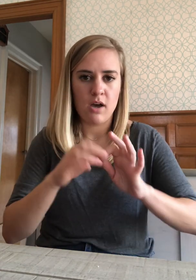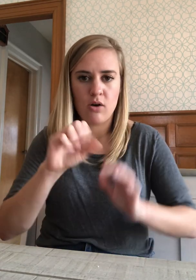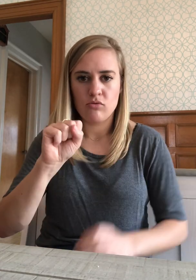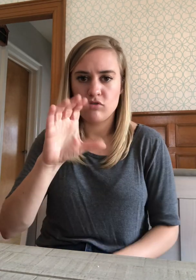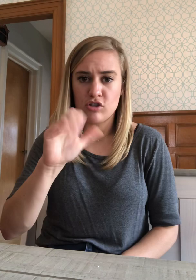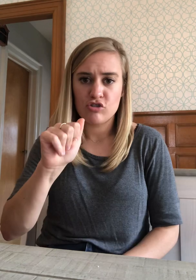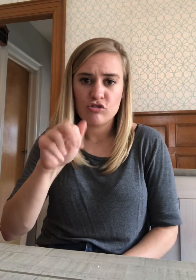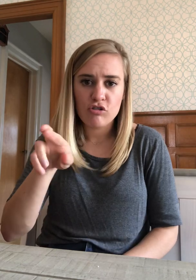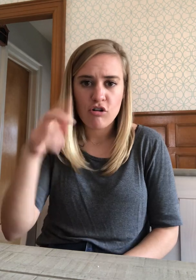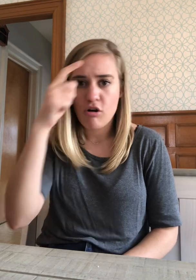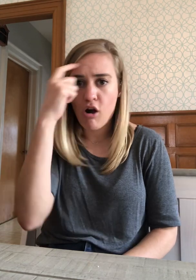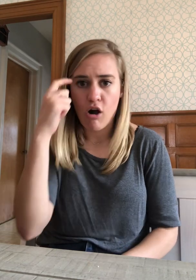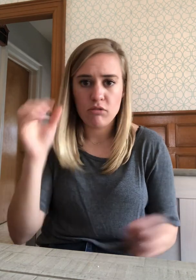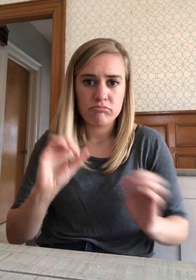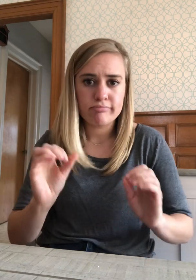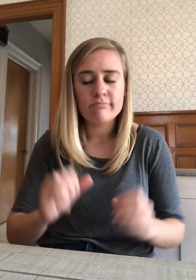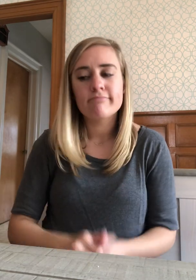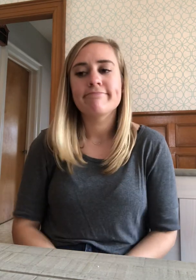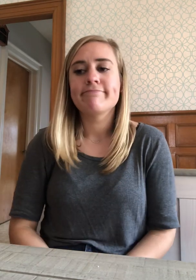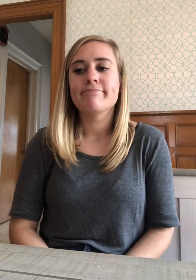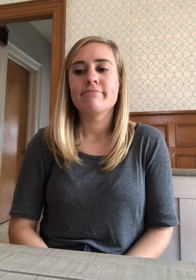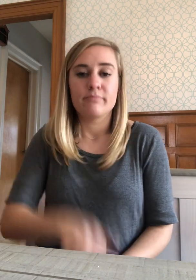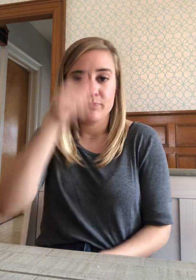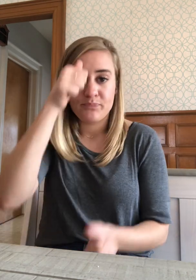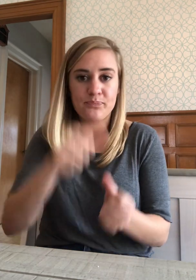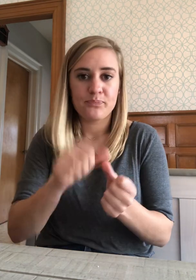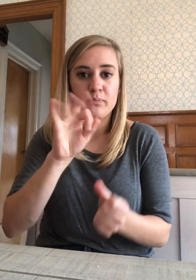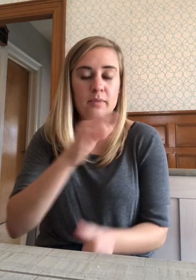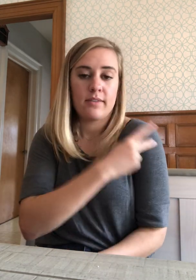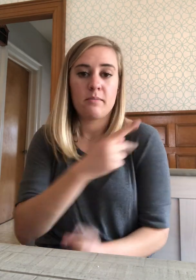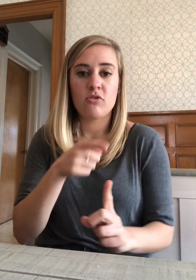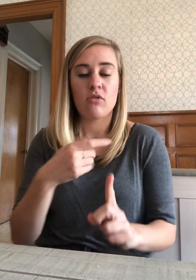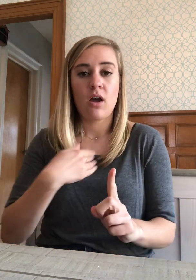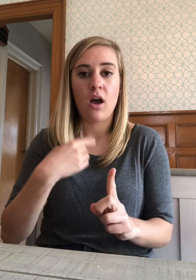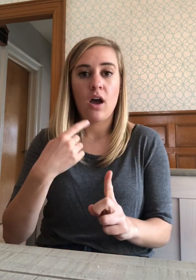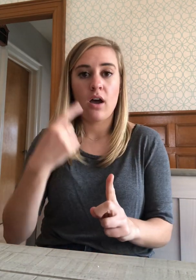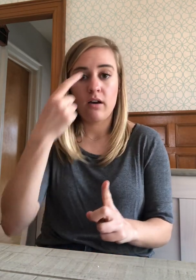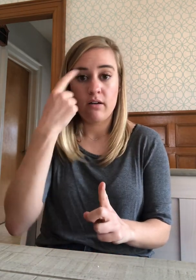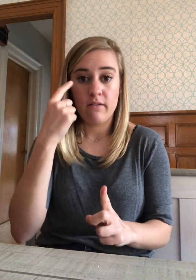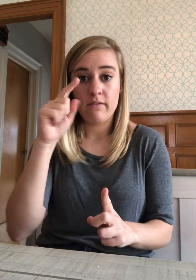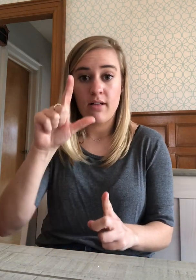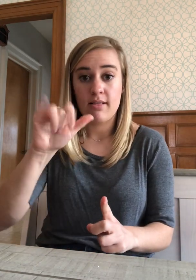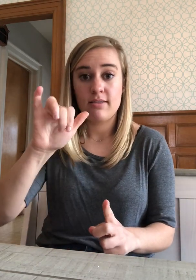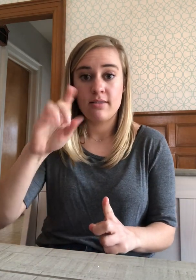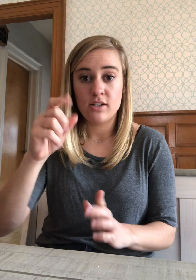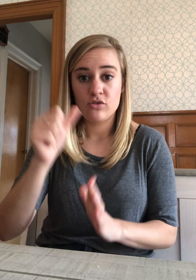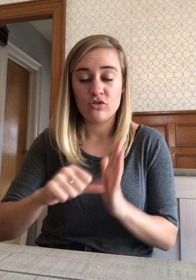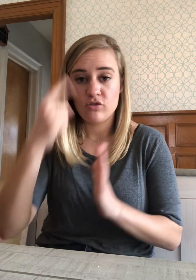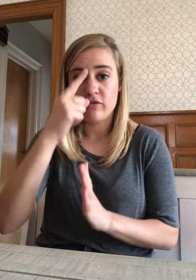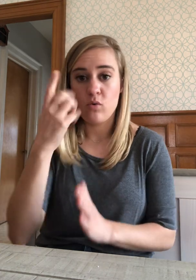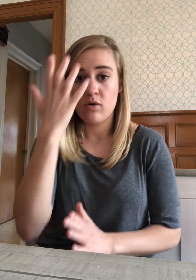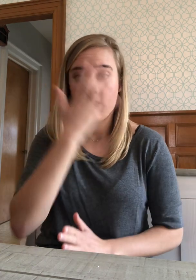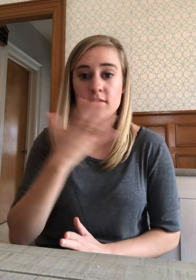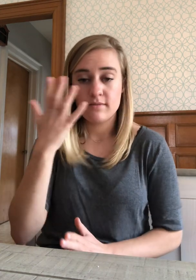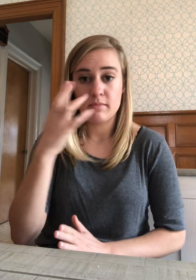Now remember, if a patient who gets eyelid surgery for cosmetic purposes, this is the same incision that's used to do